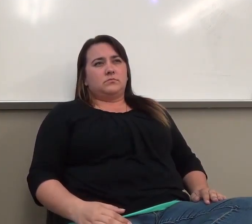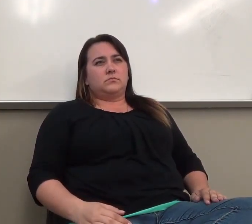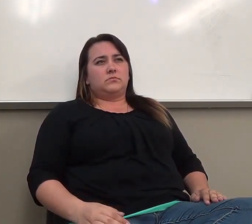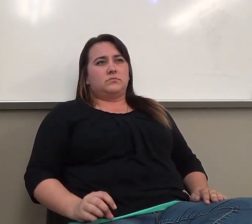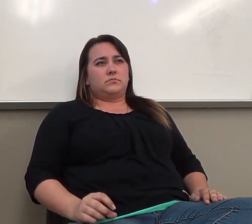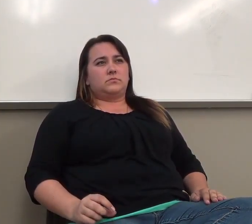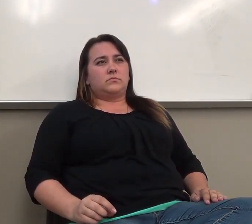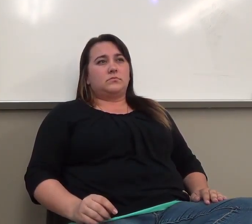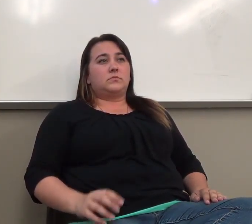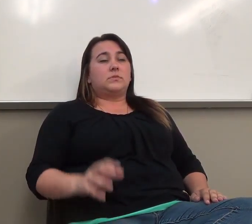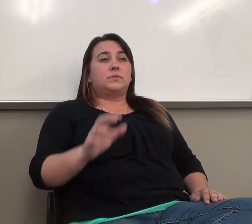Okay.